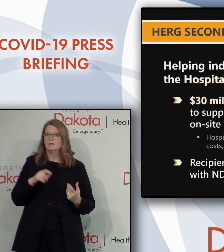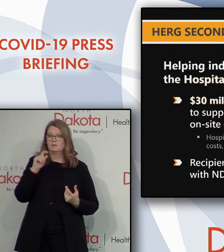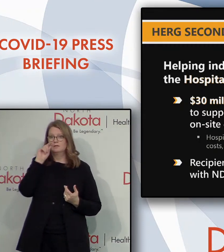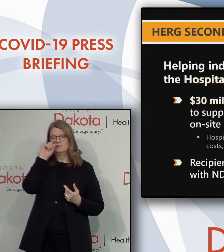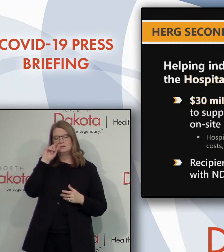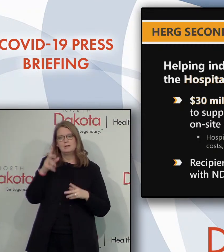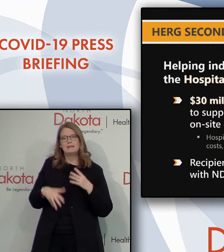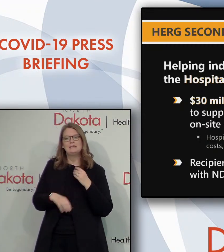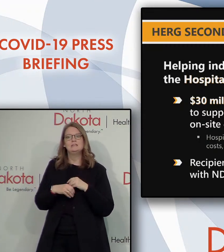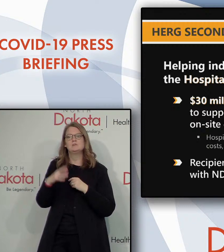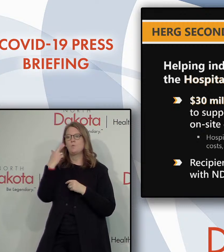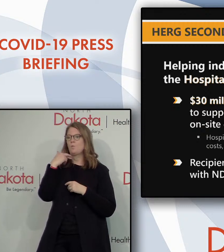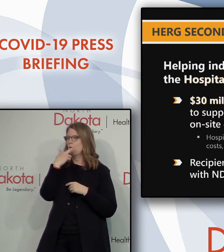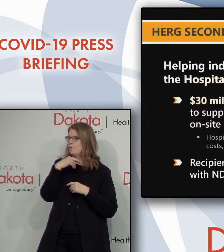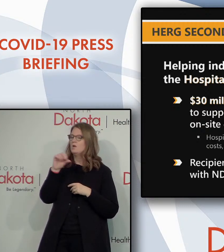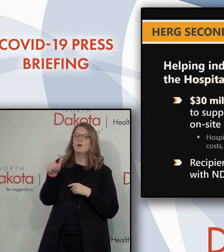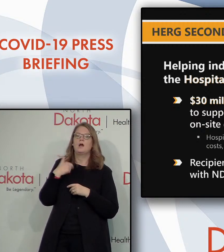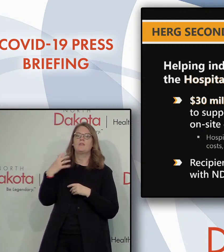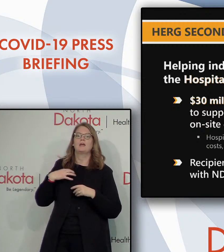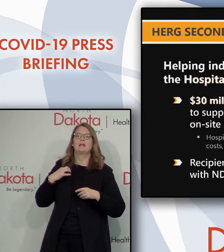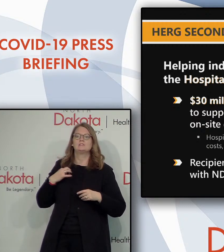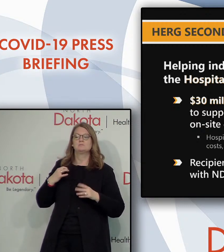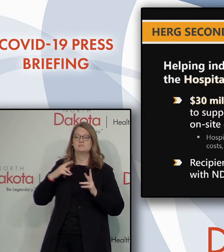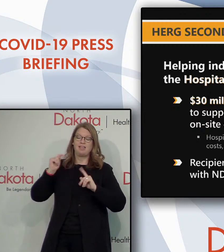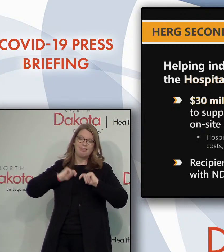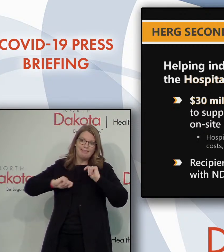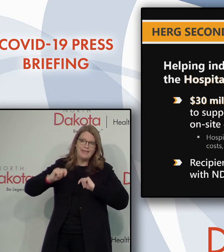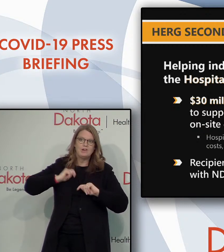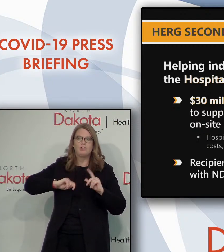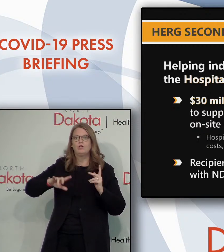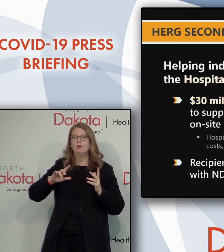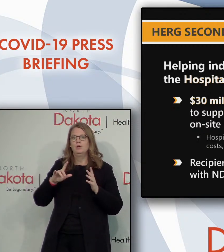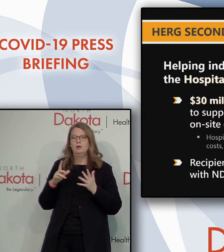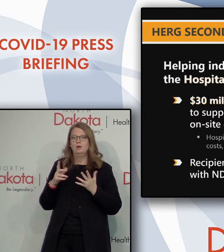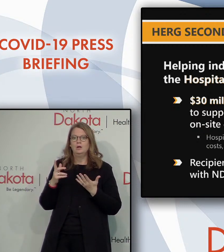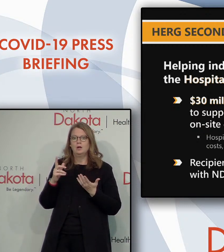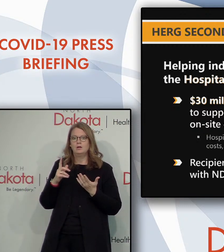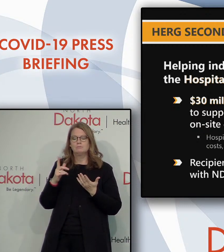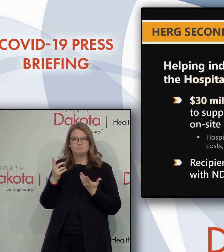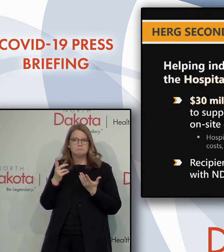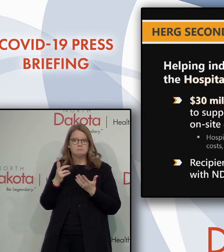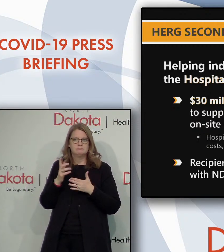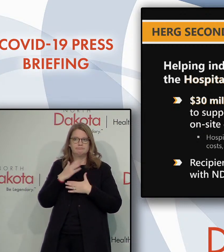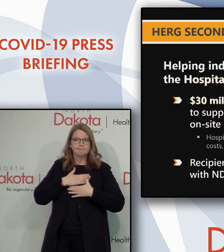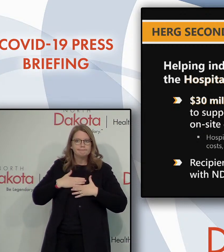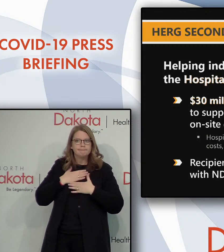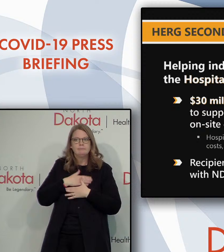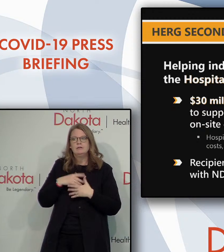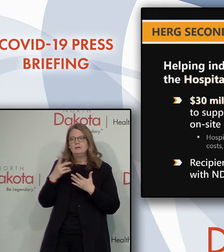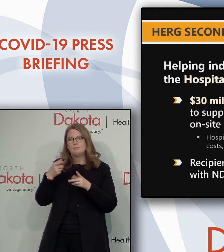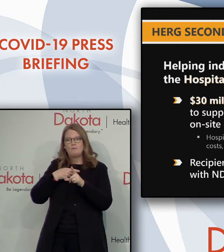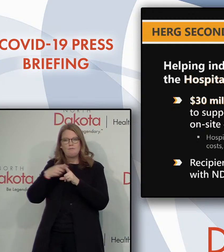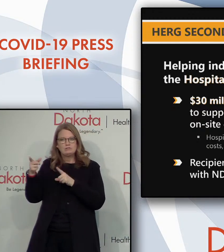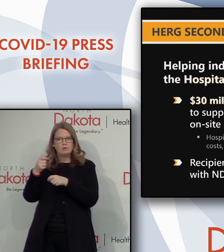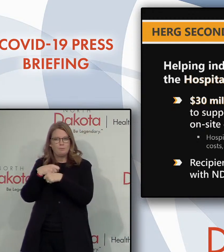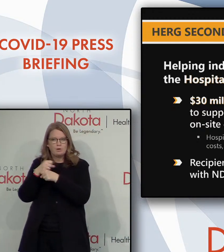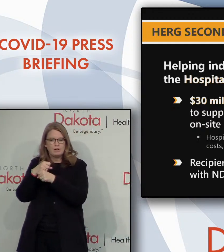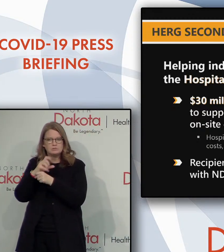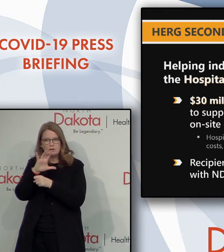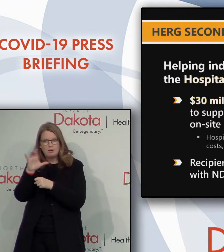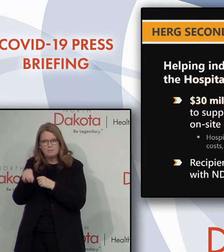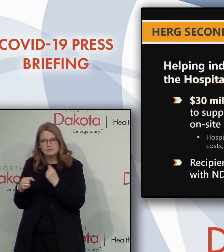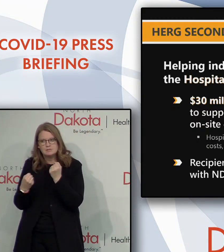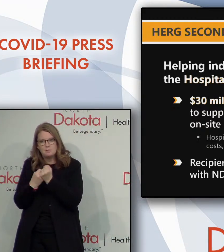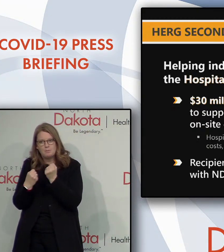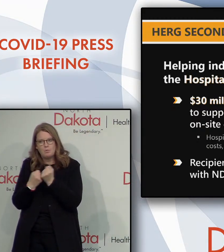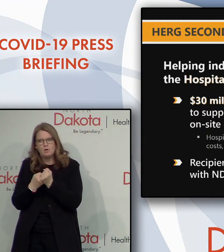In addition to restaurants, other eligible entities include theaters, drama and music and entertainment venues, and professional production companies that support